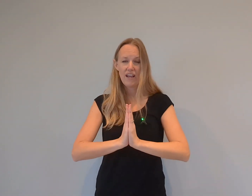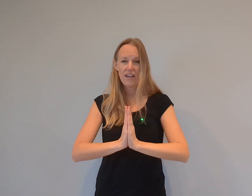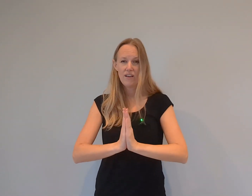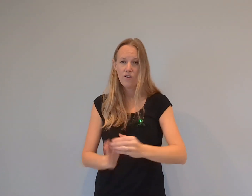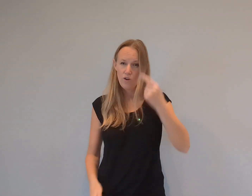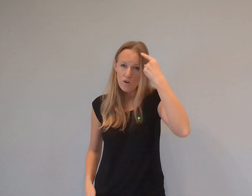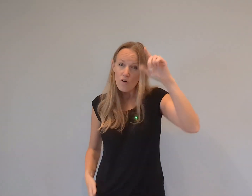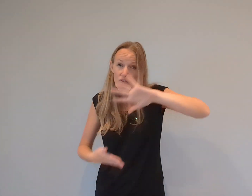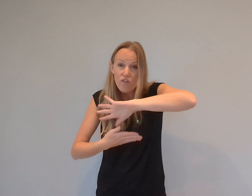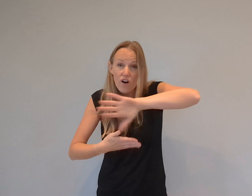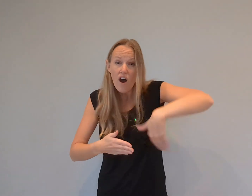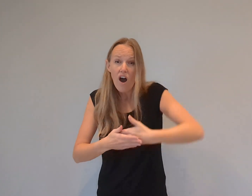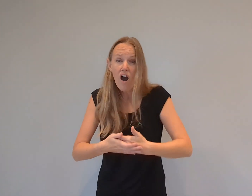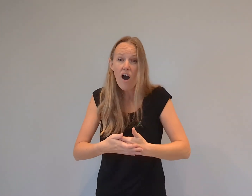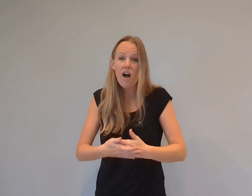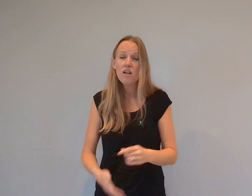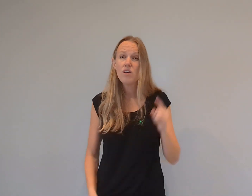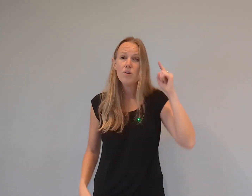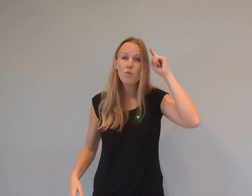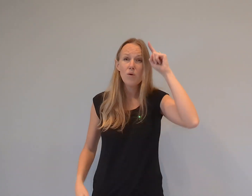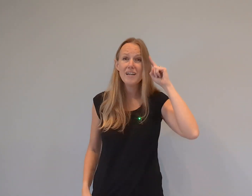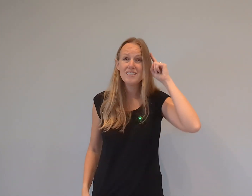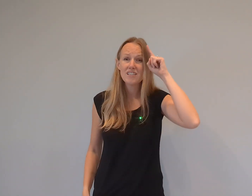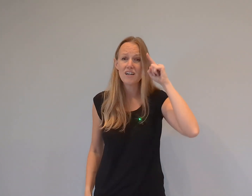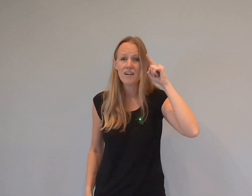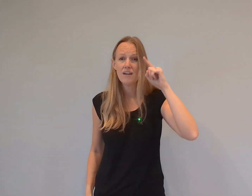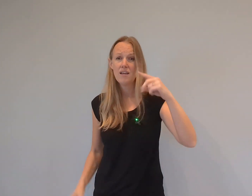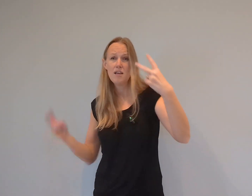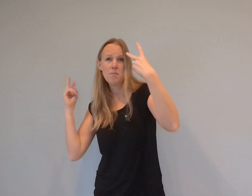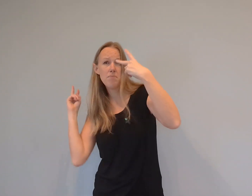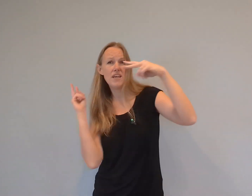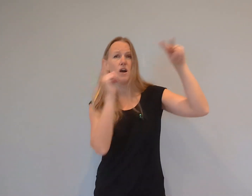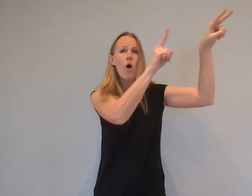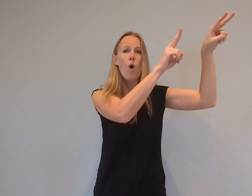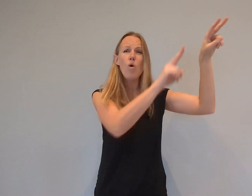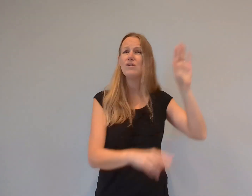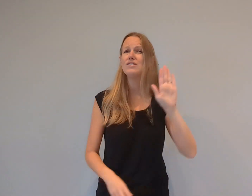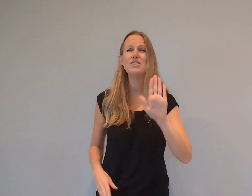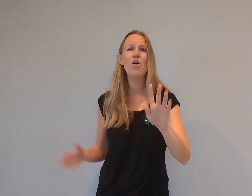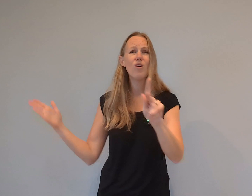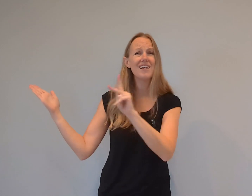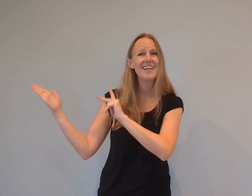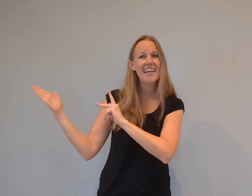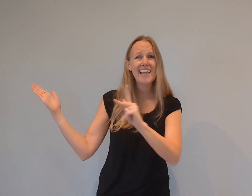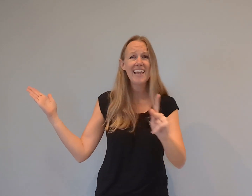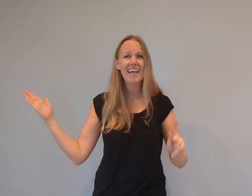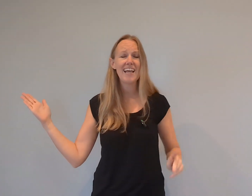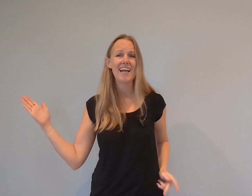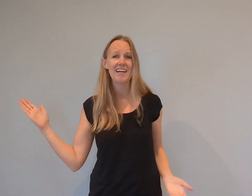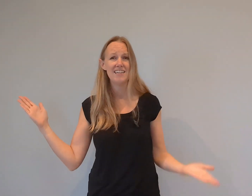pray, for all who wonder, behold your King.